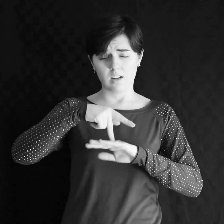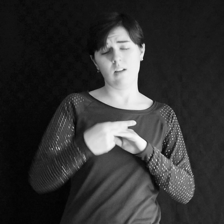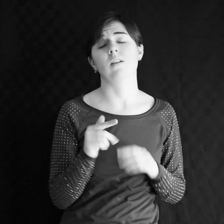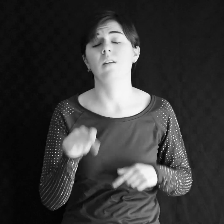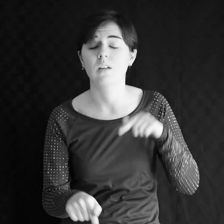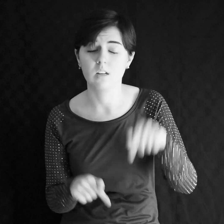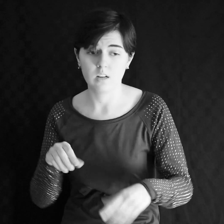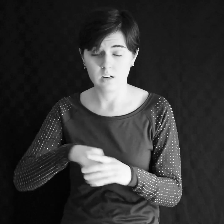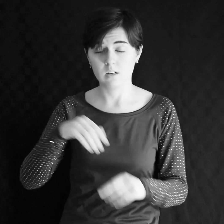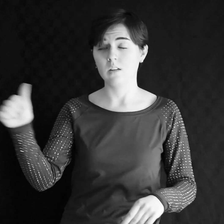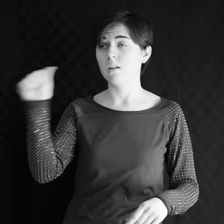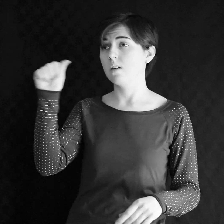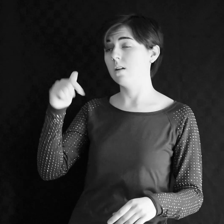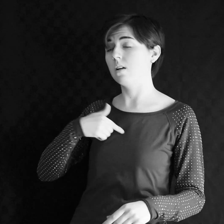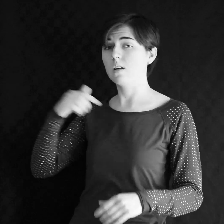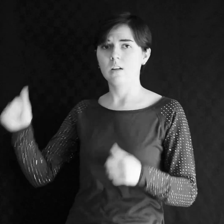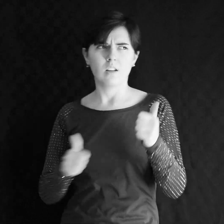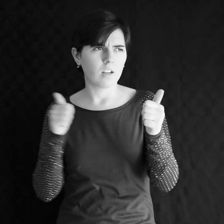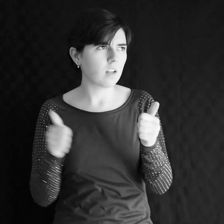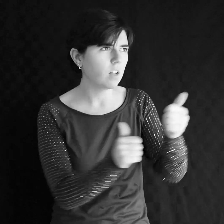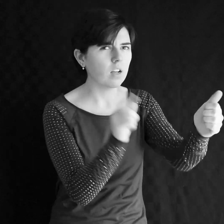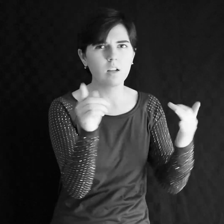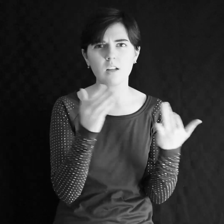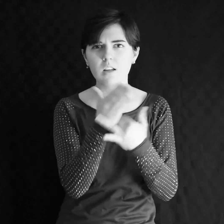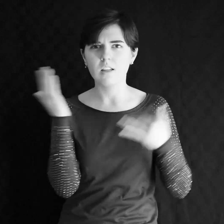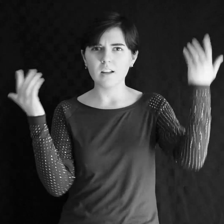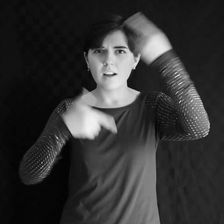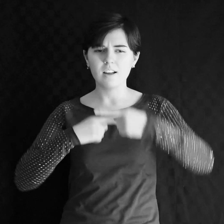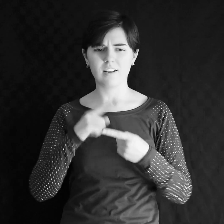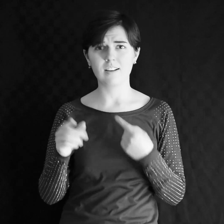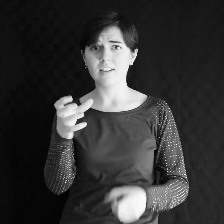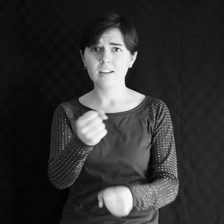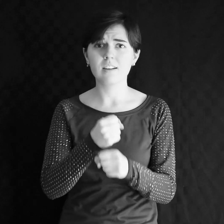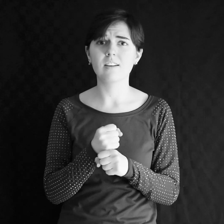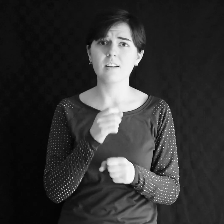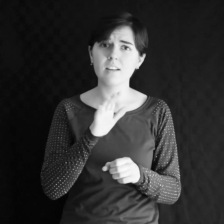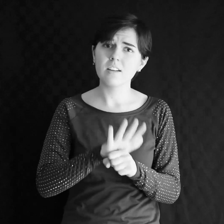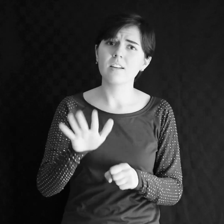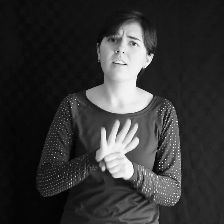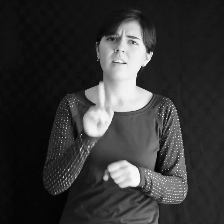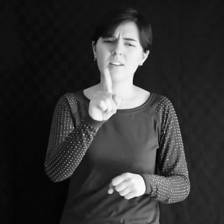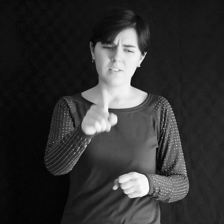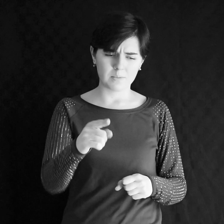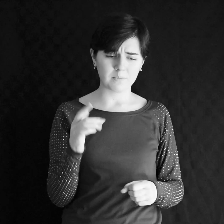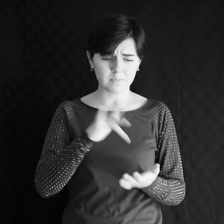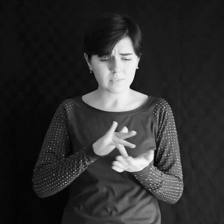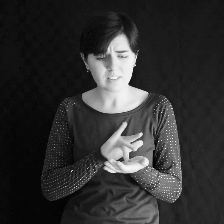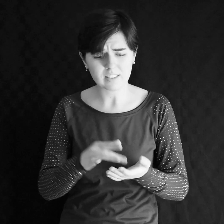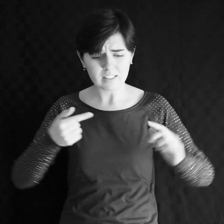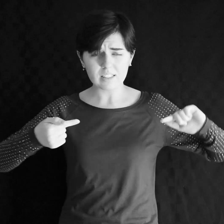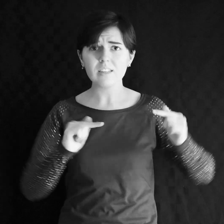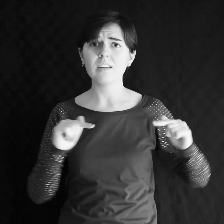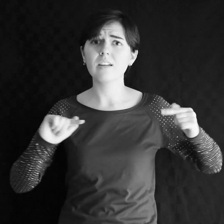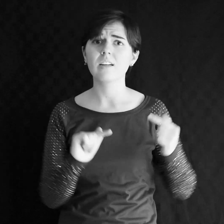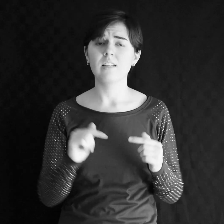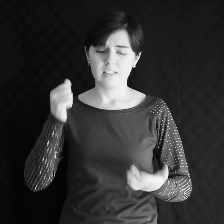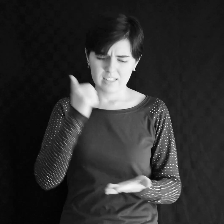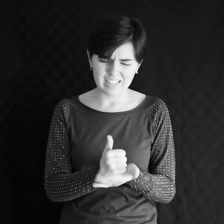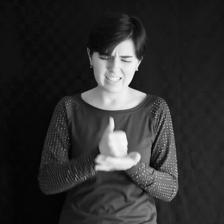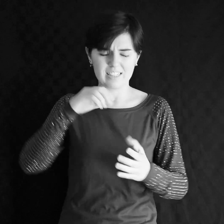cars and stumbling out of bars. I follow you through the dark, can't get enough. You're the medicine and the pain, the tattoo inside